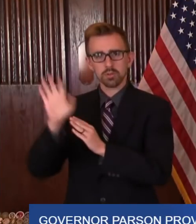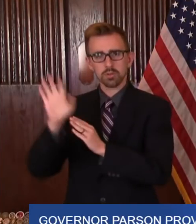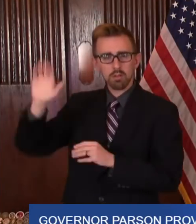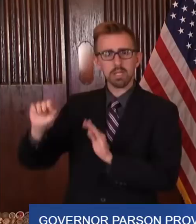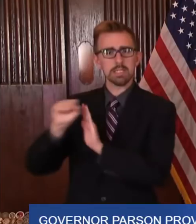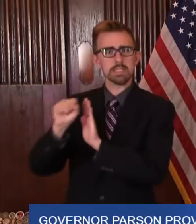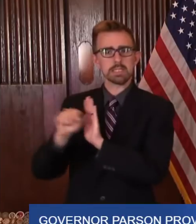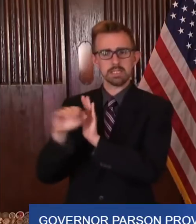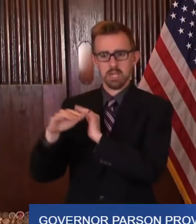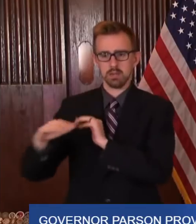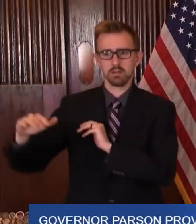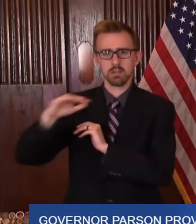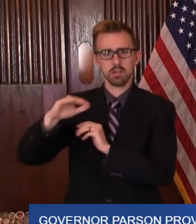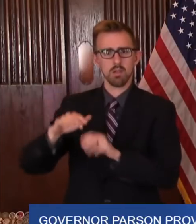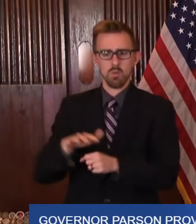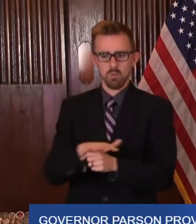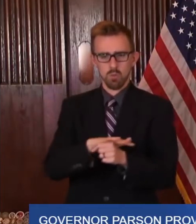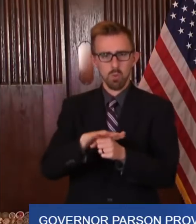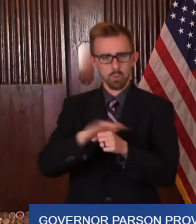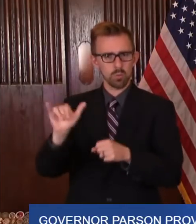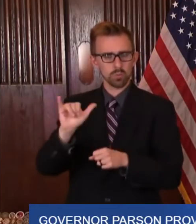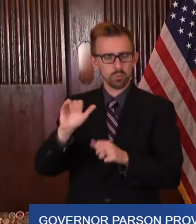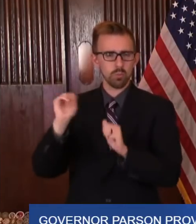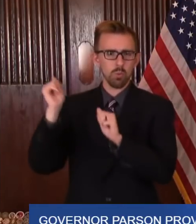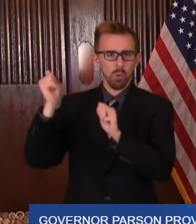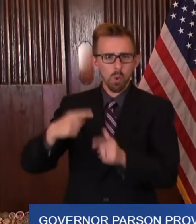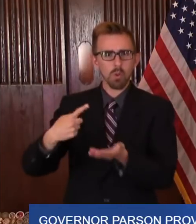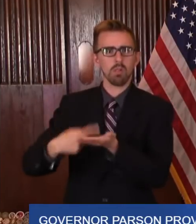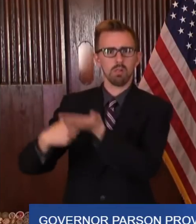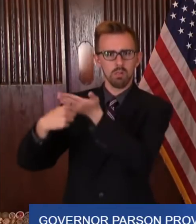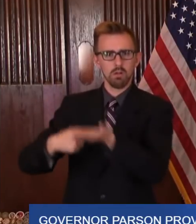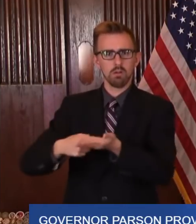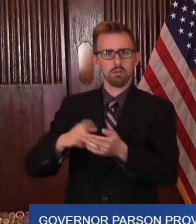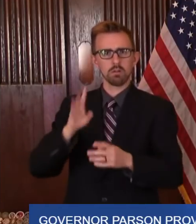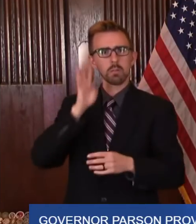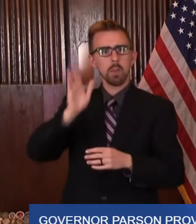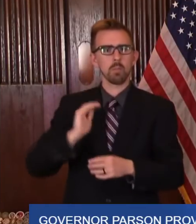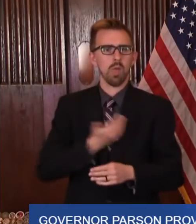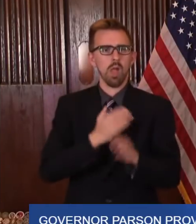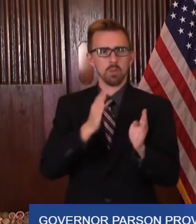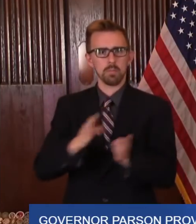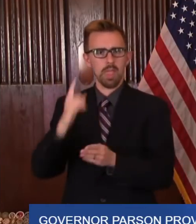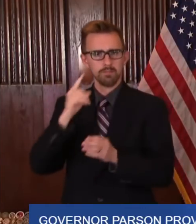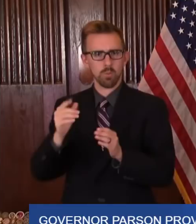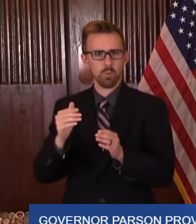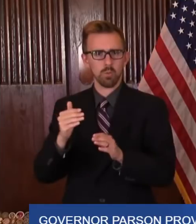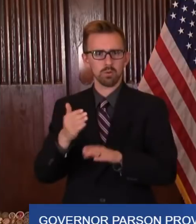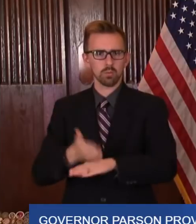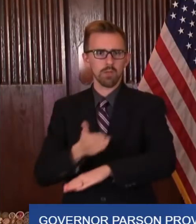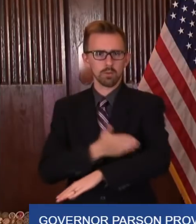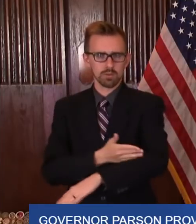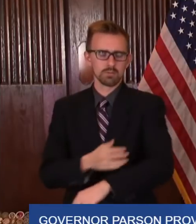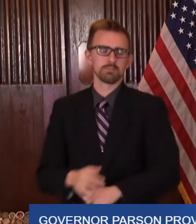the state, and the local levels to develop our recovery plan. We have